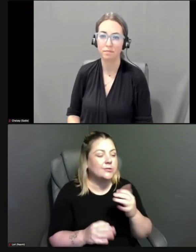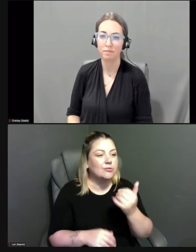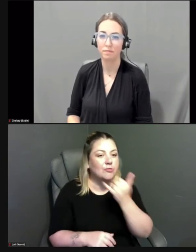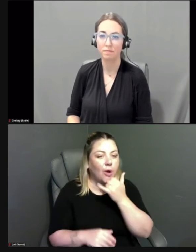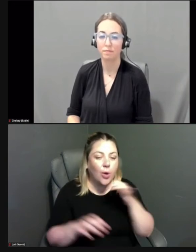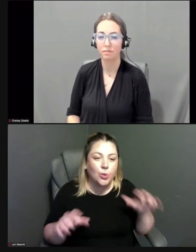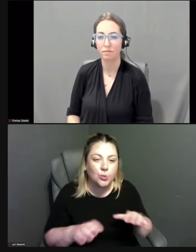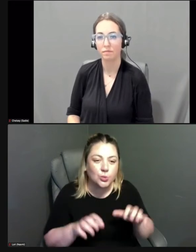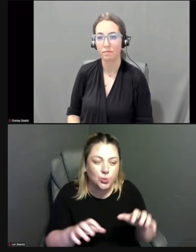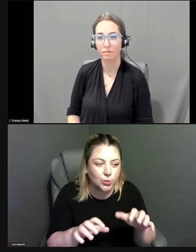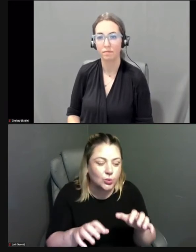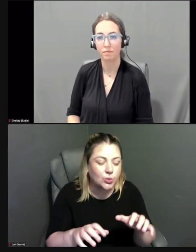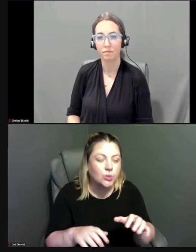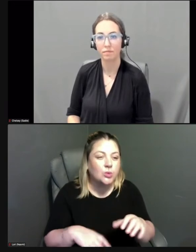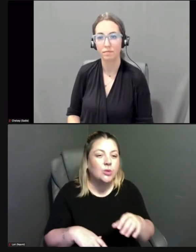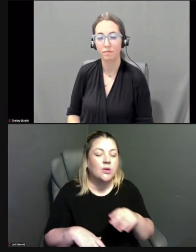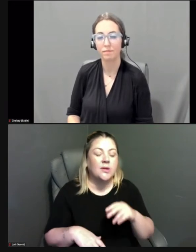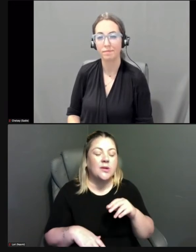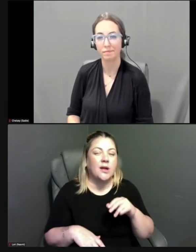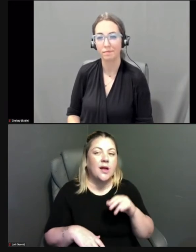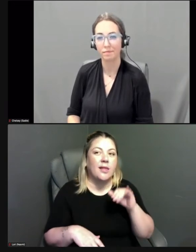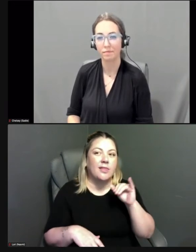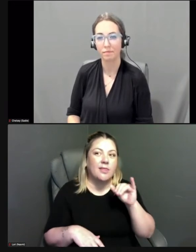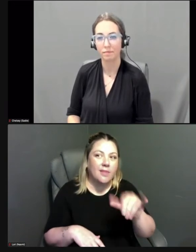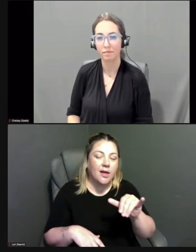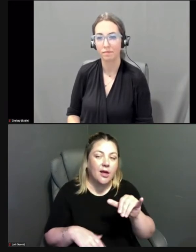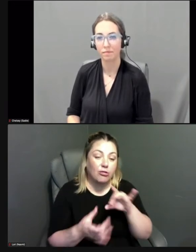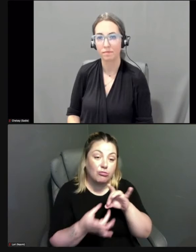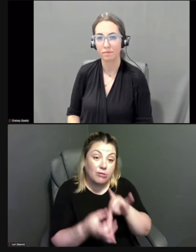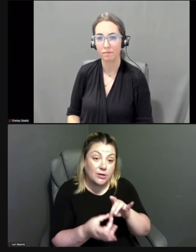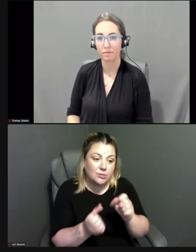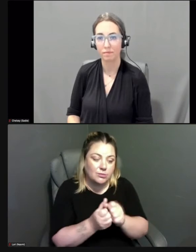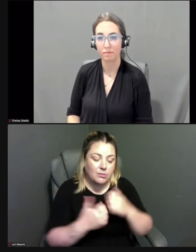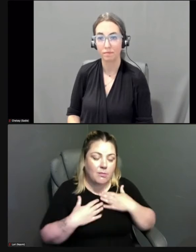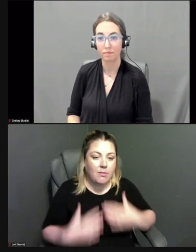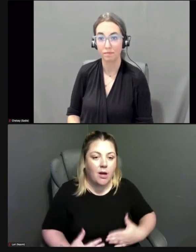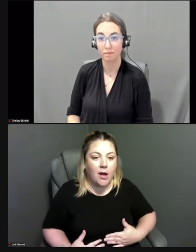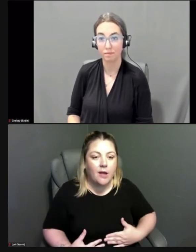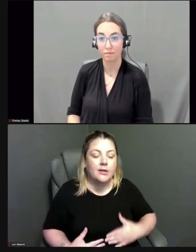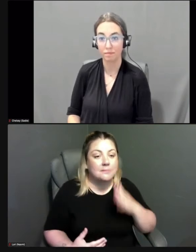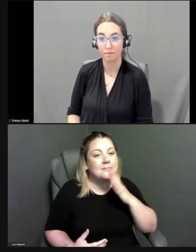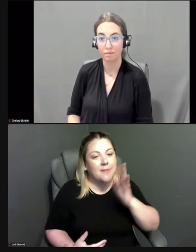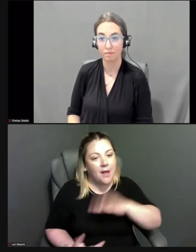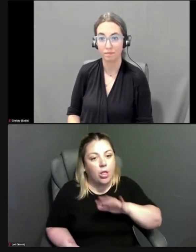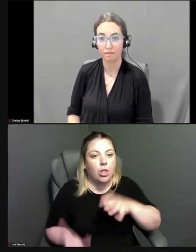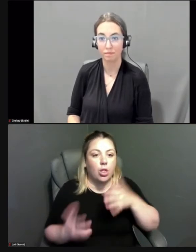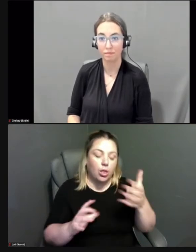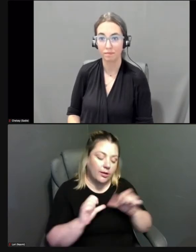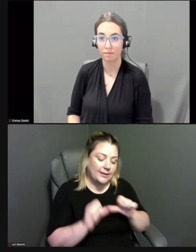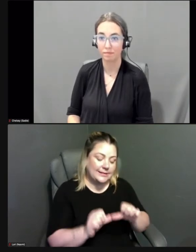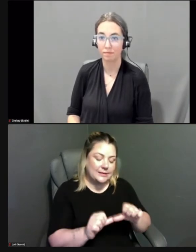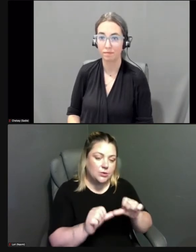have that pretty messed up relationship with my body. I think a lot of that